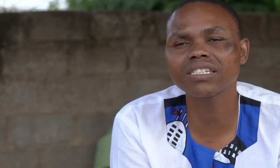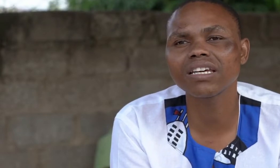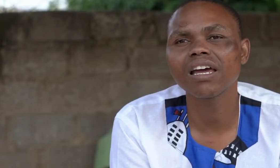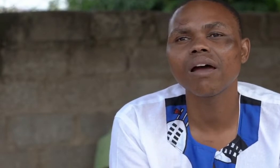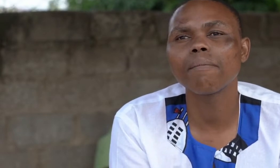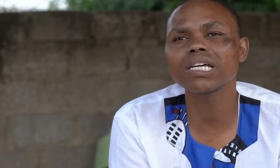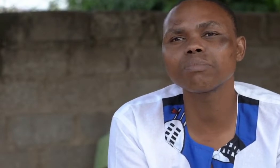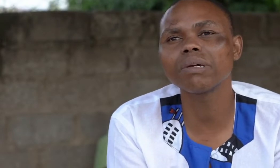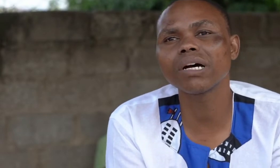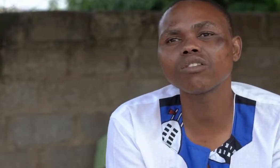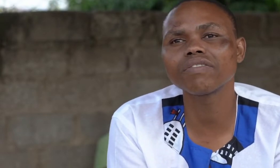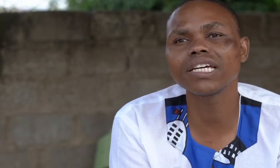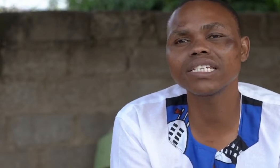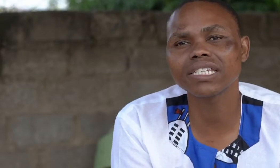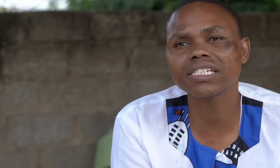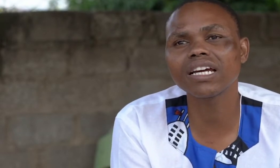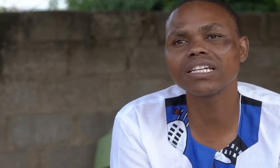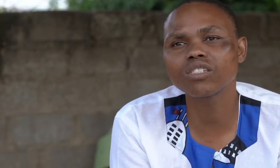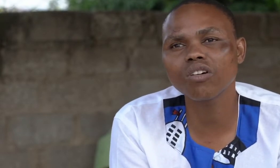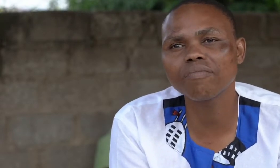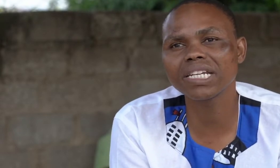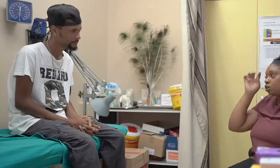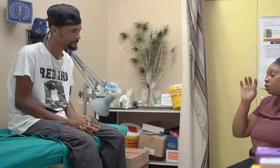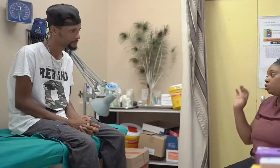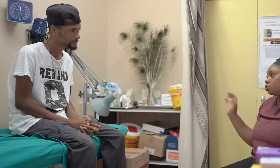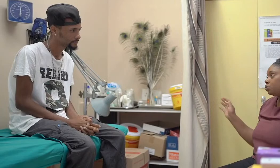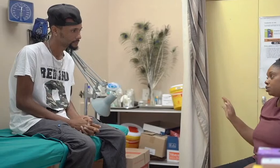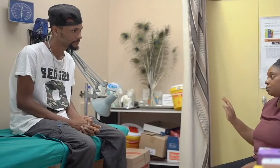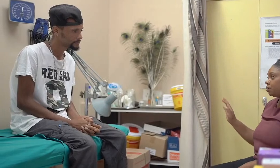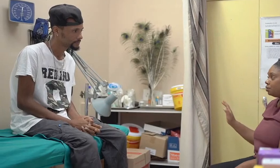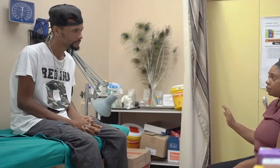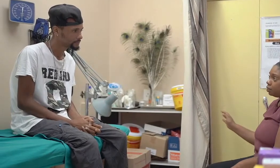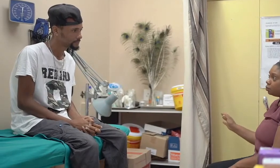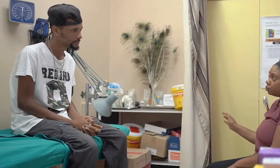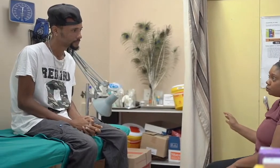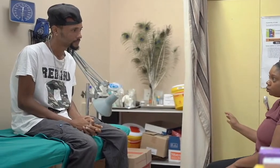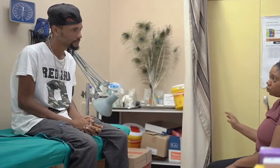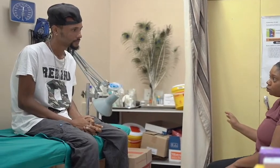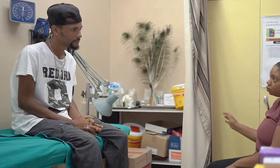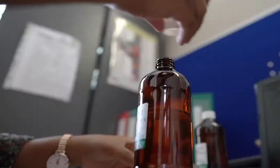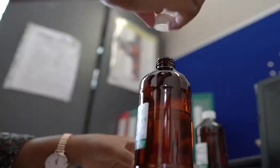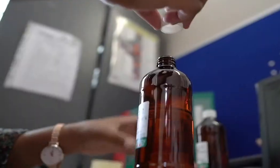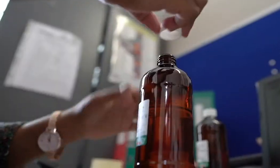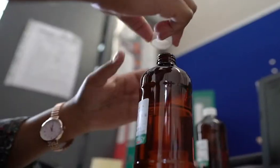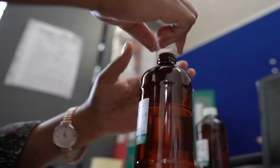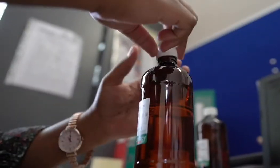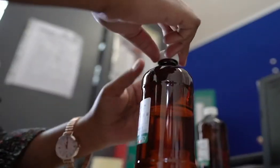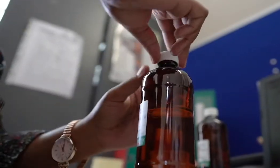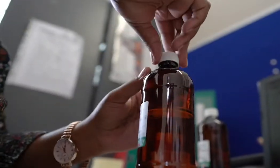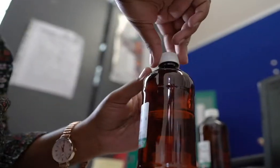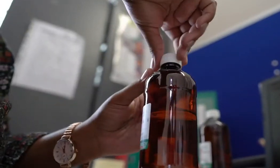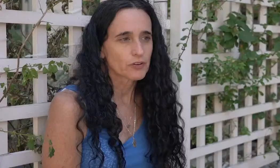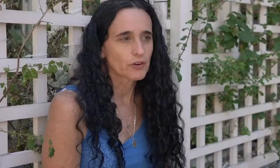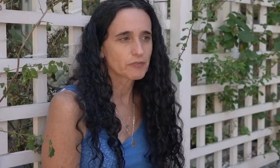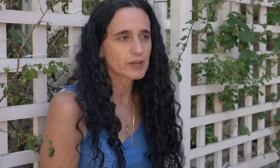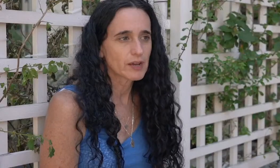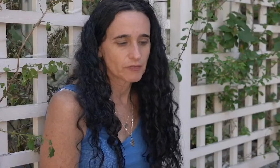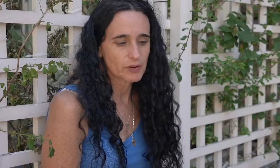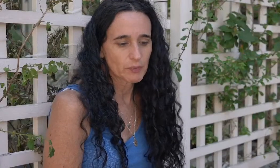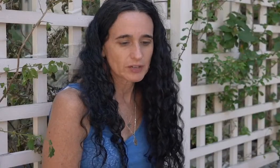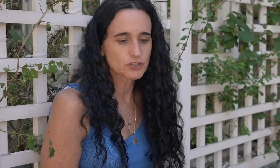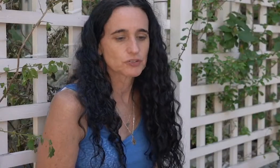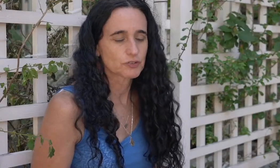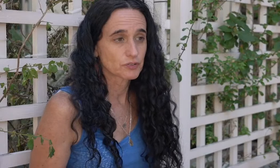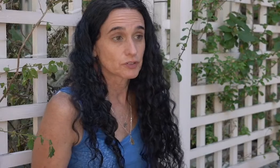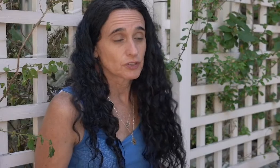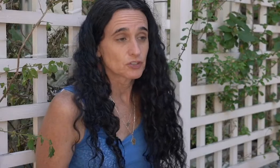services must be part of the essential list of medicine so that we can get cheaper methadone. You know, if we